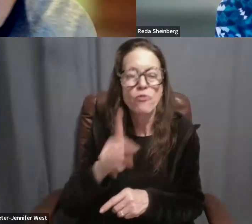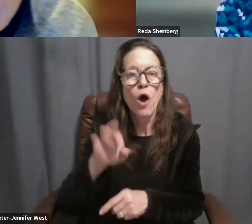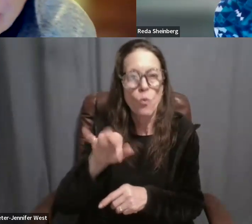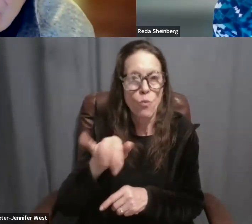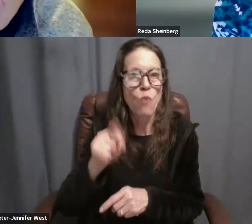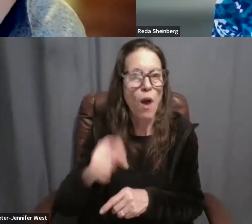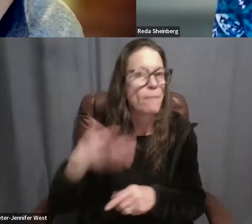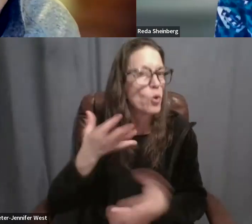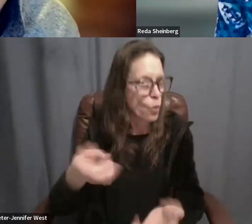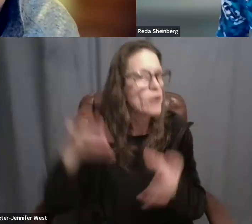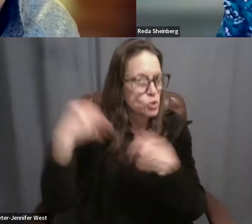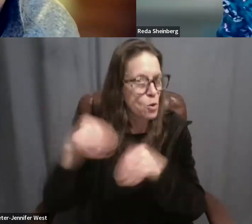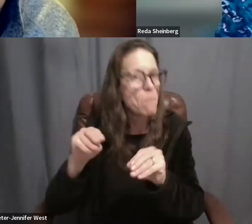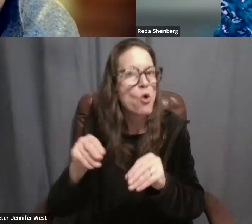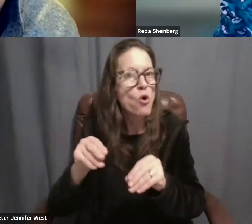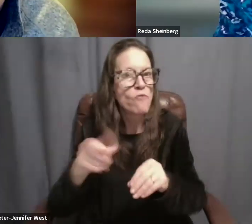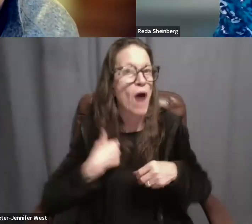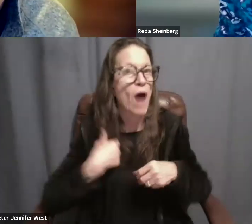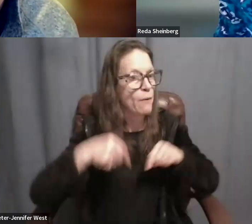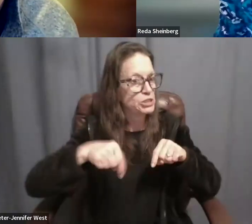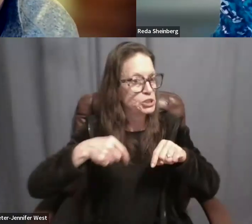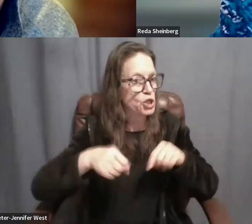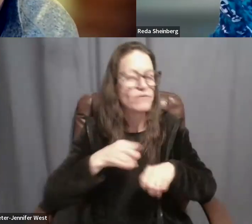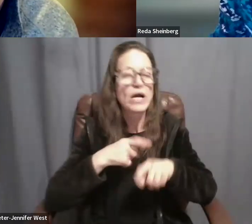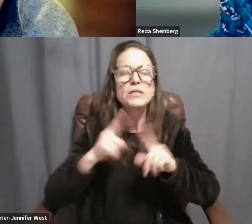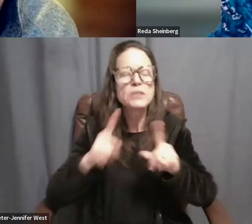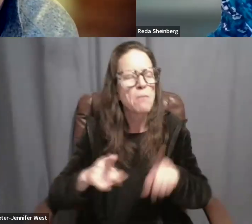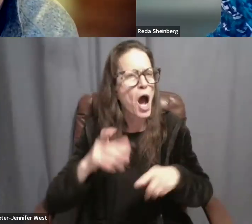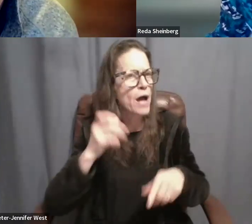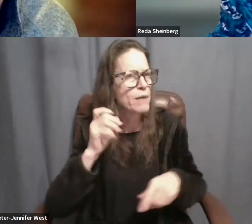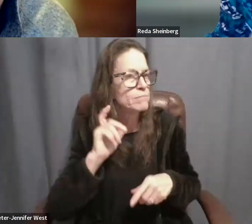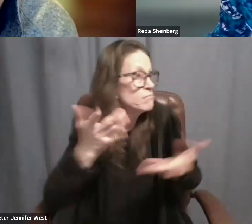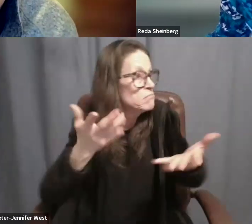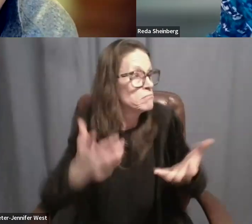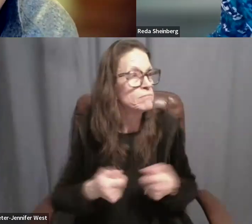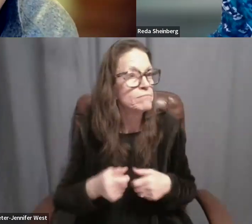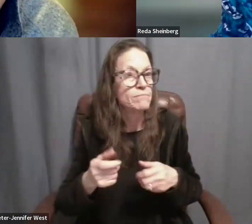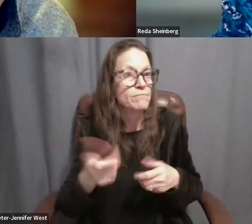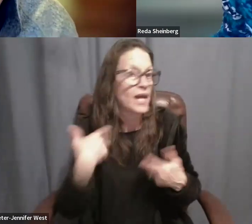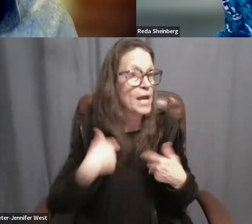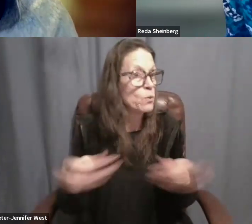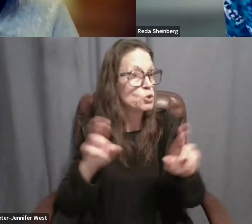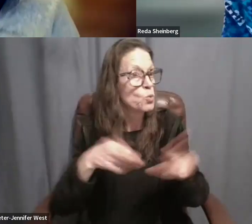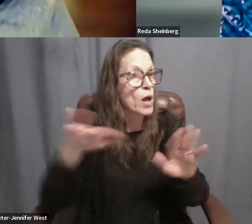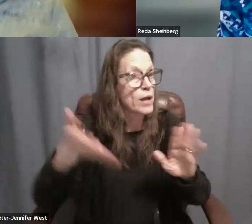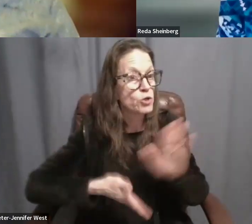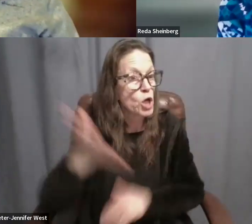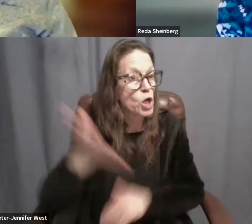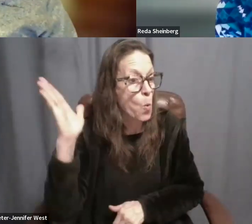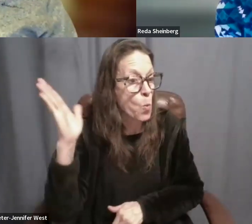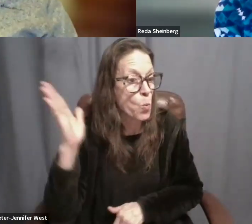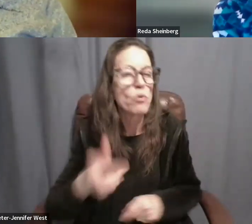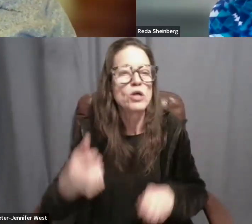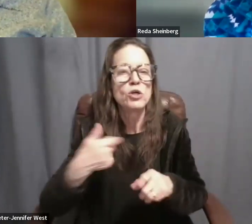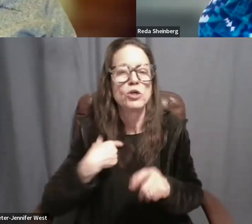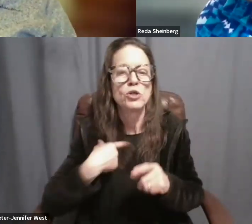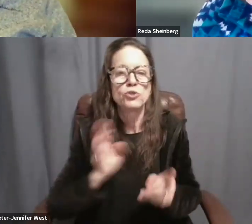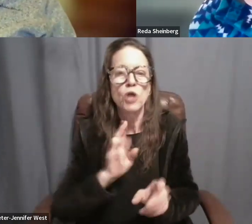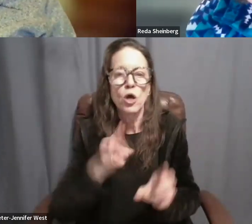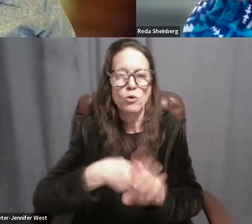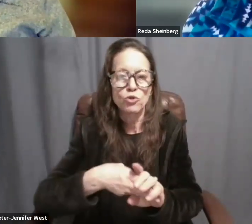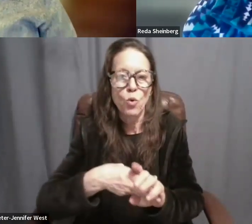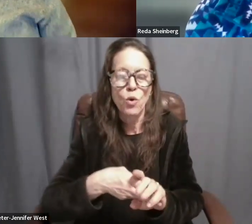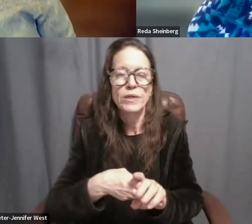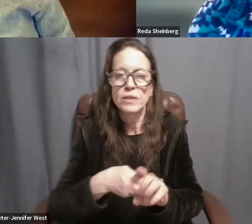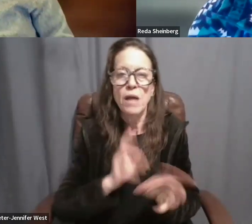about it, but he had a lot of issues. You know. But so he lived in a program called Guided